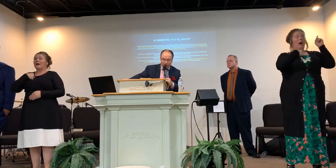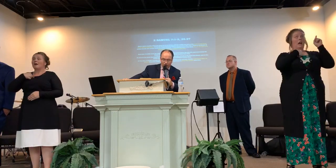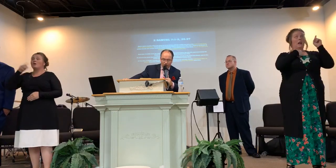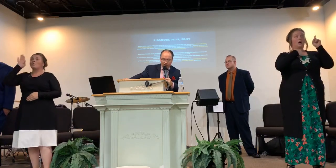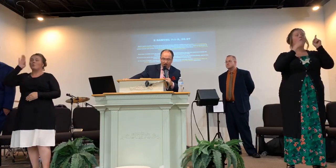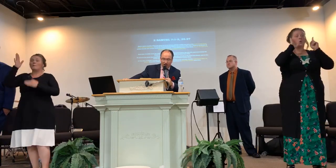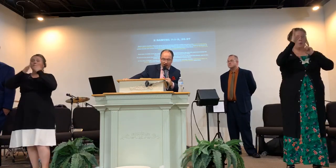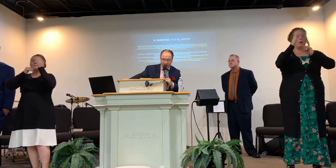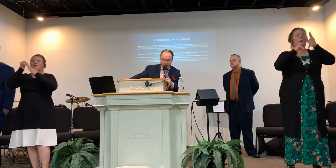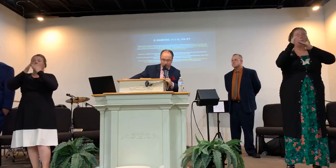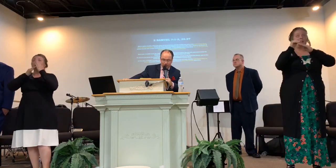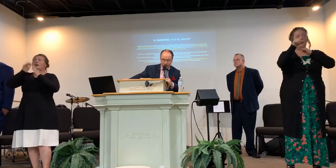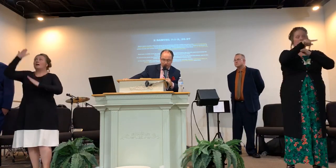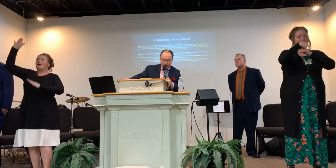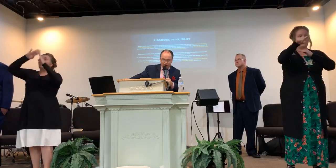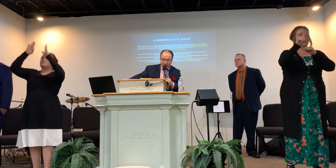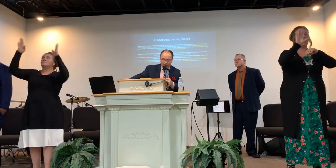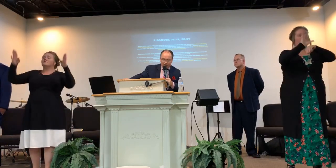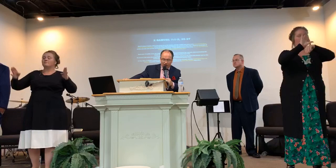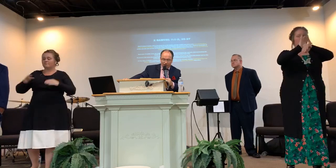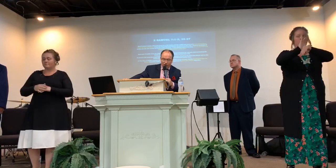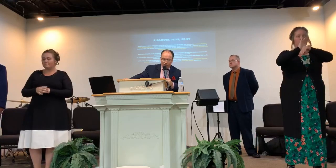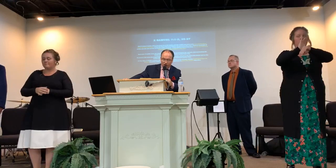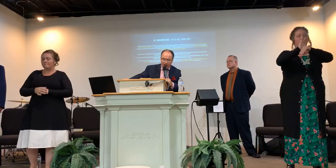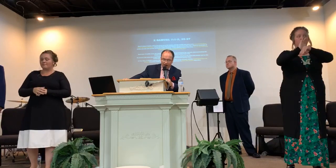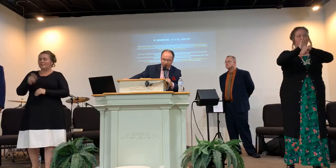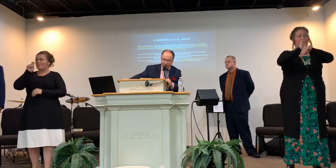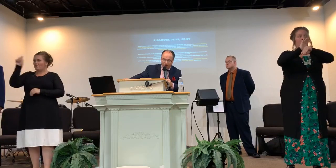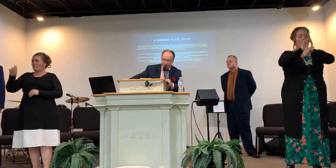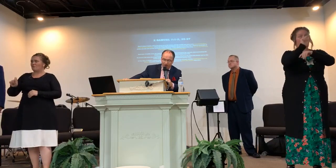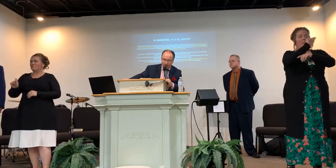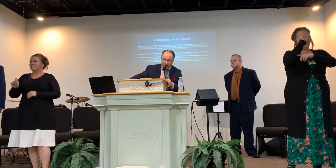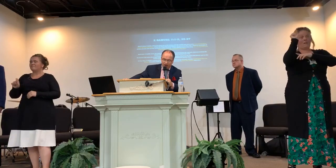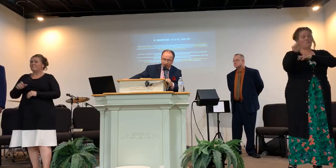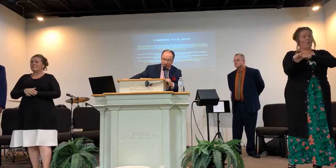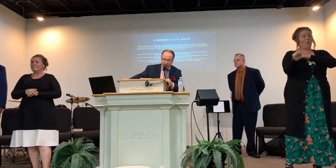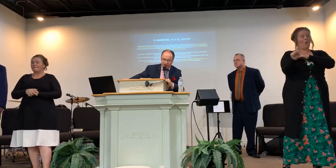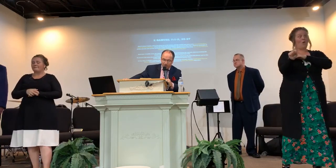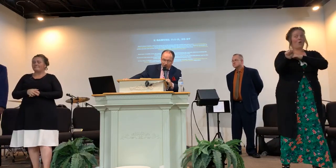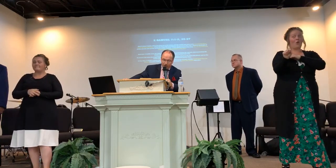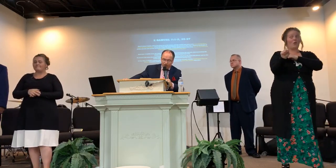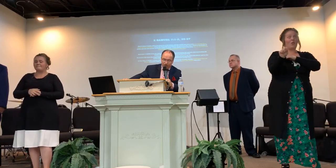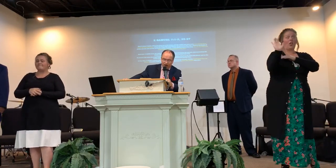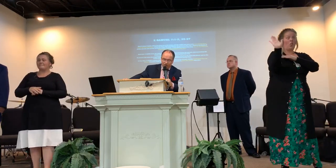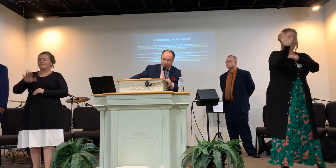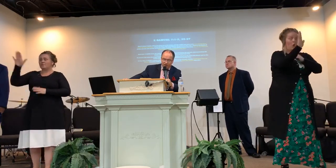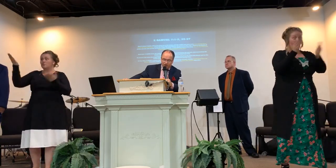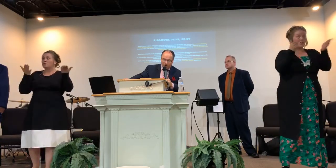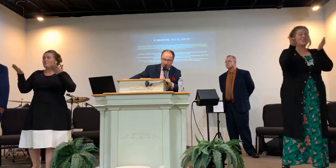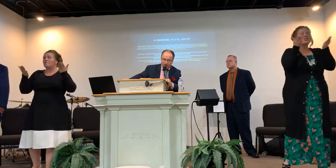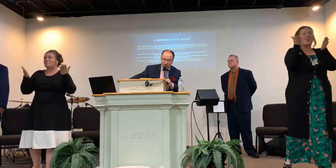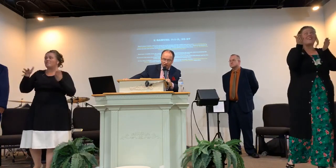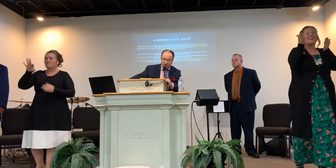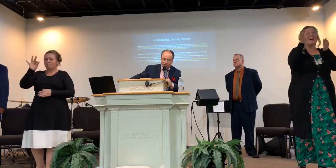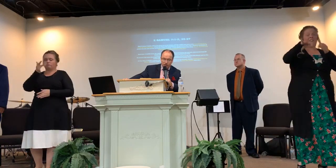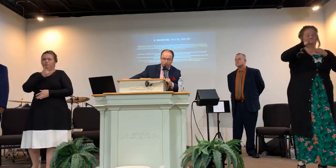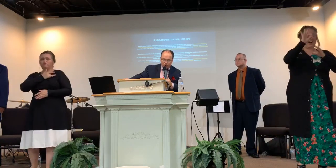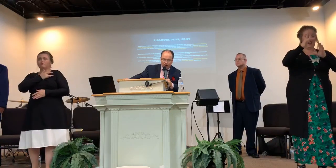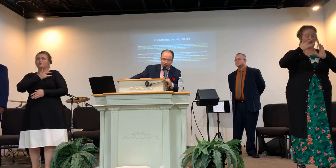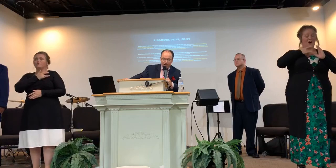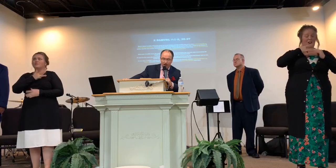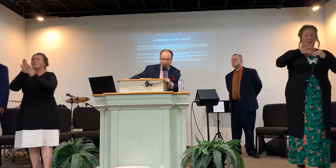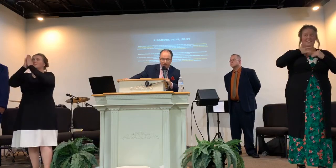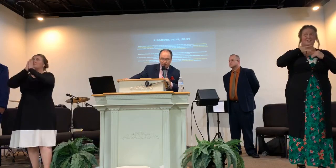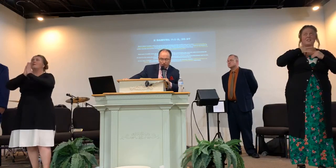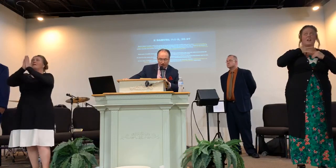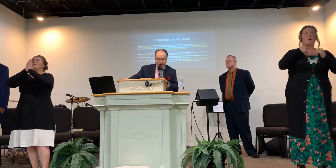will build thee an house. Therefore hath thy servant found in his heart to